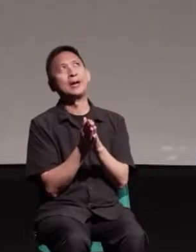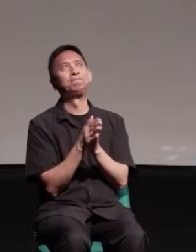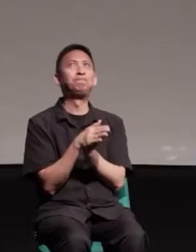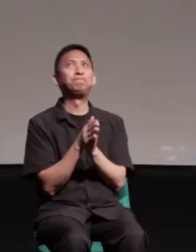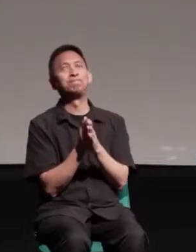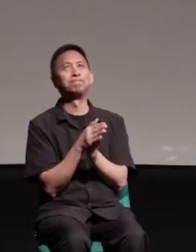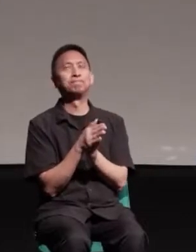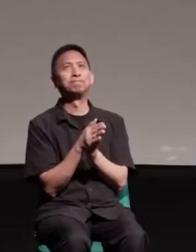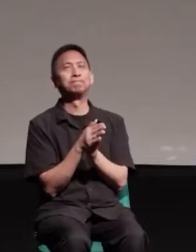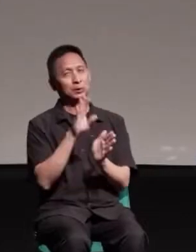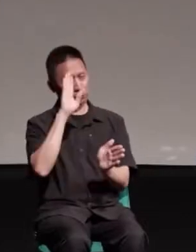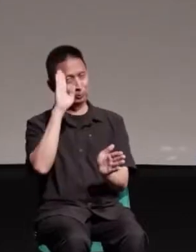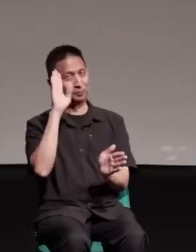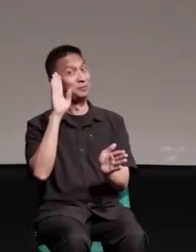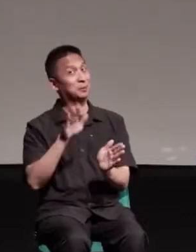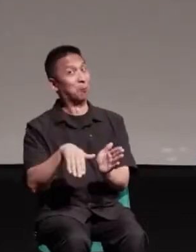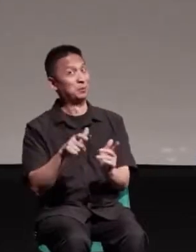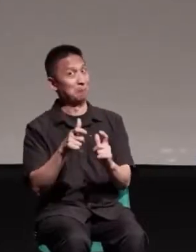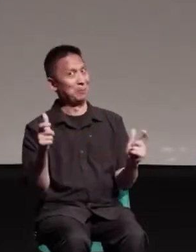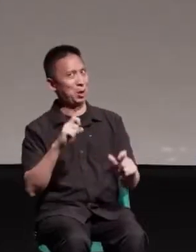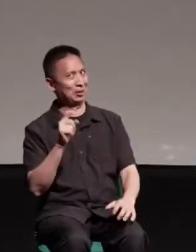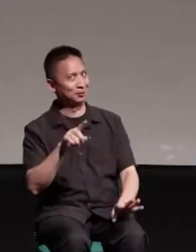this is a huge question,